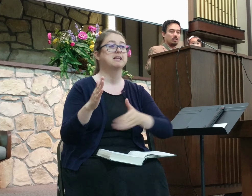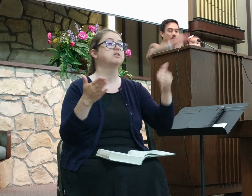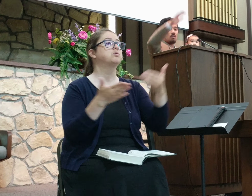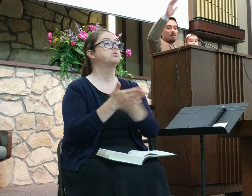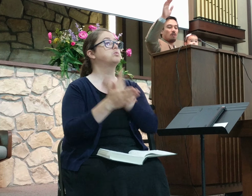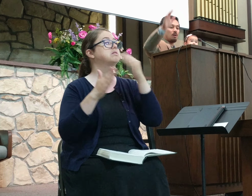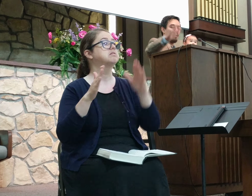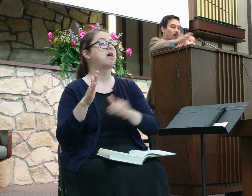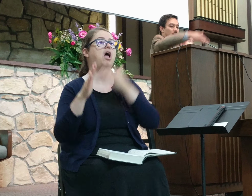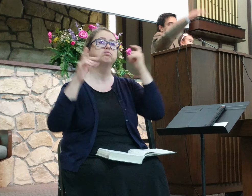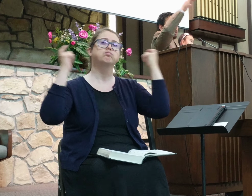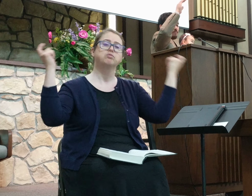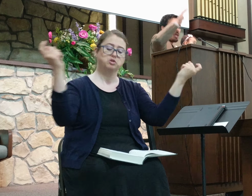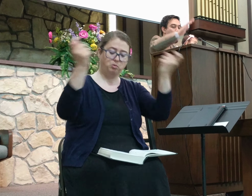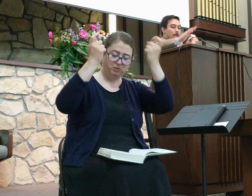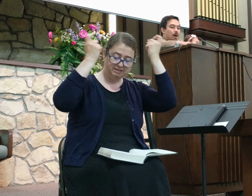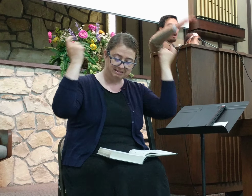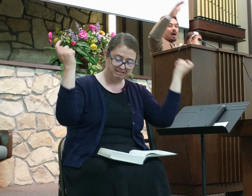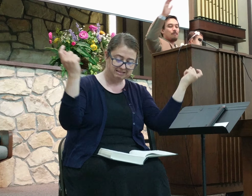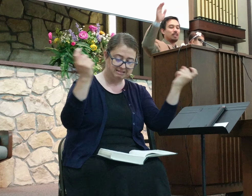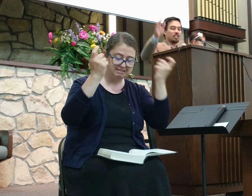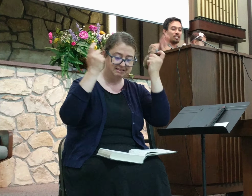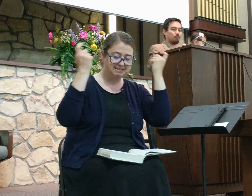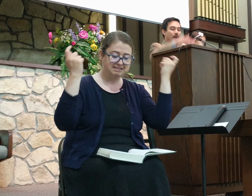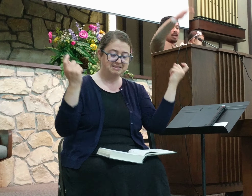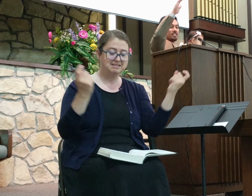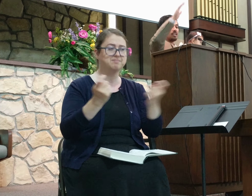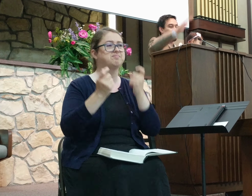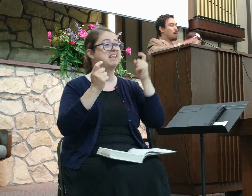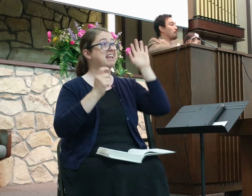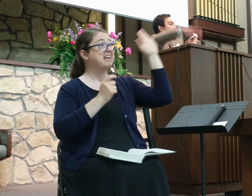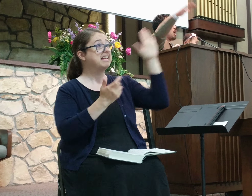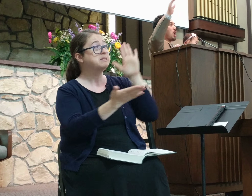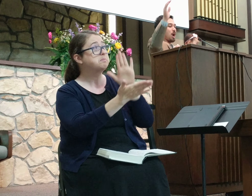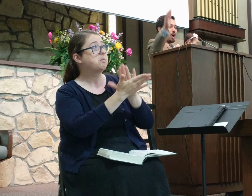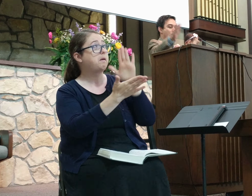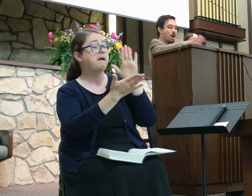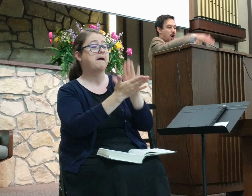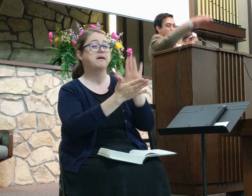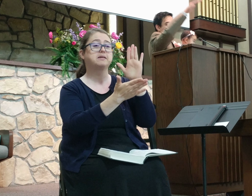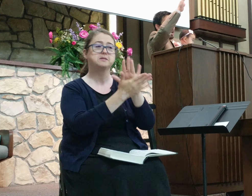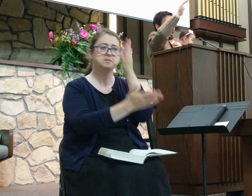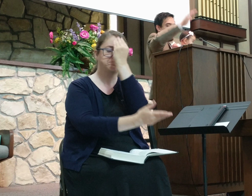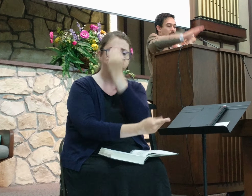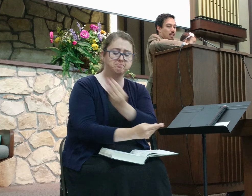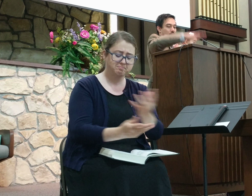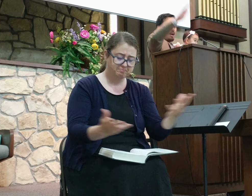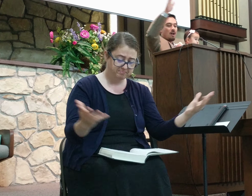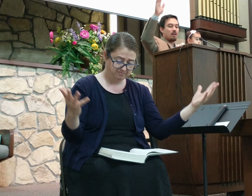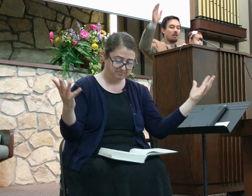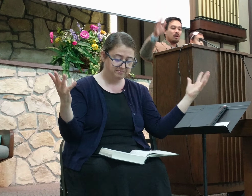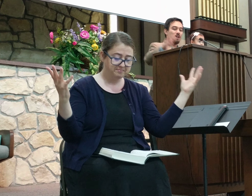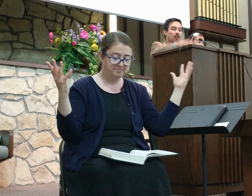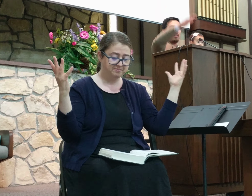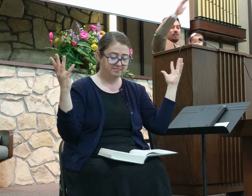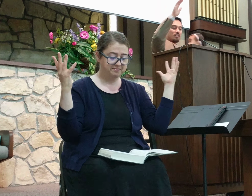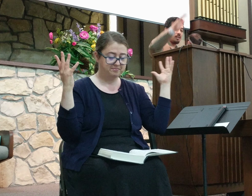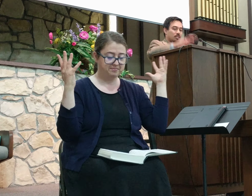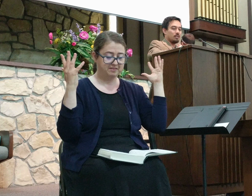rejoice, publishes praises of God, As